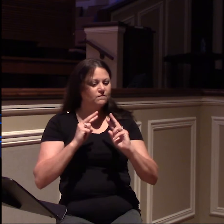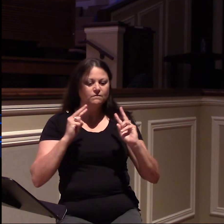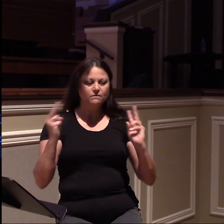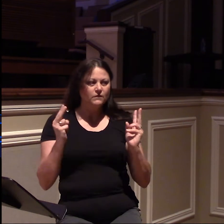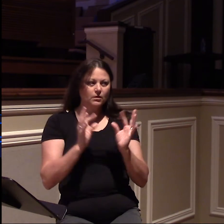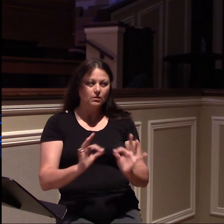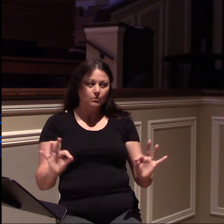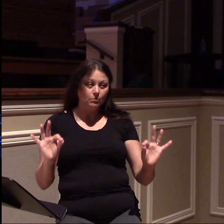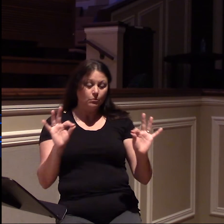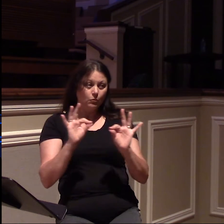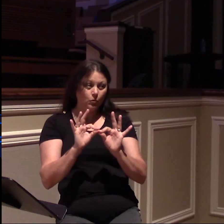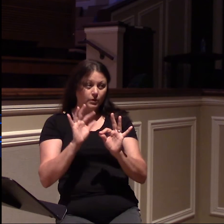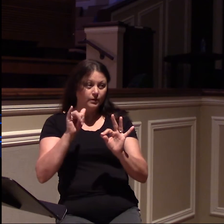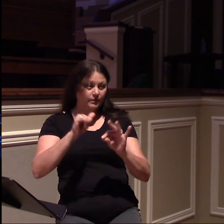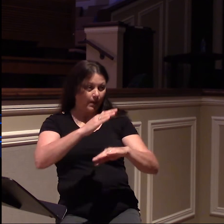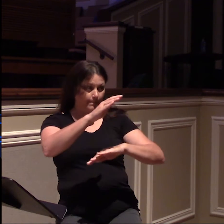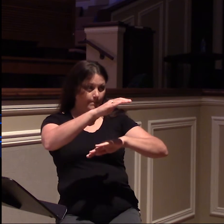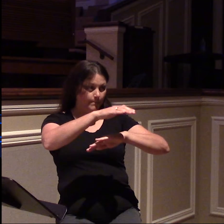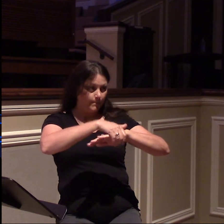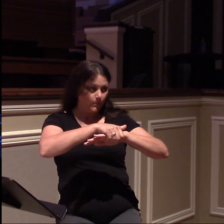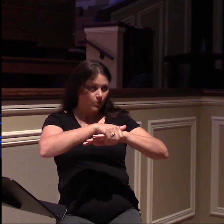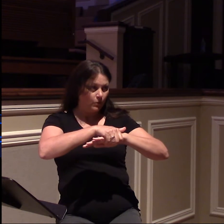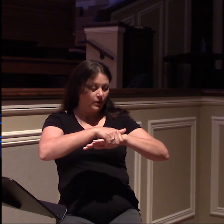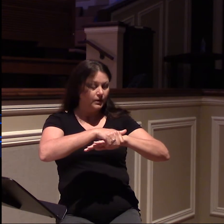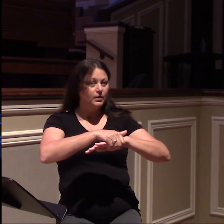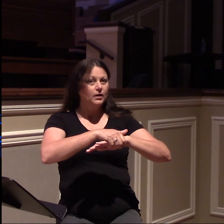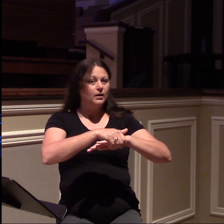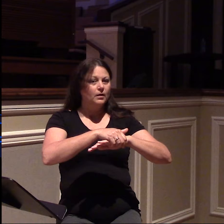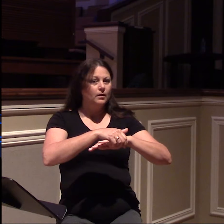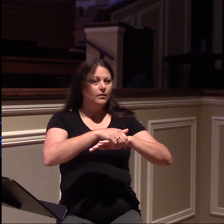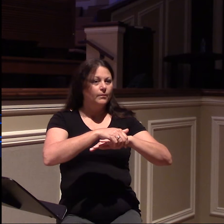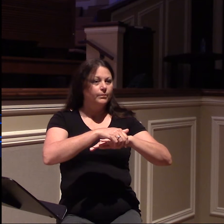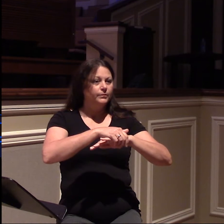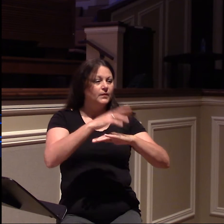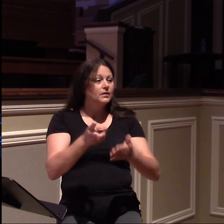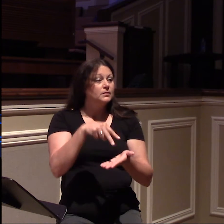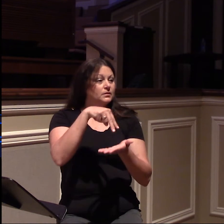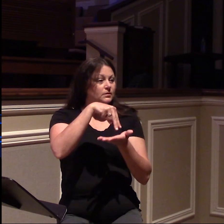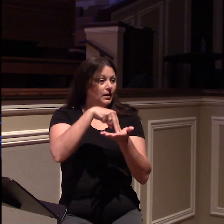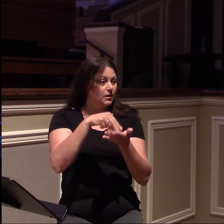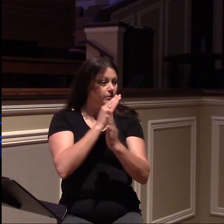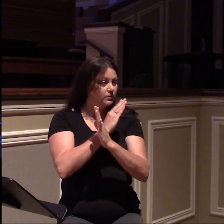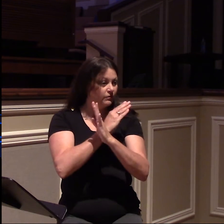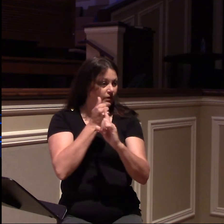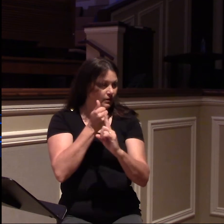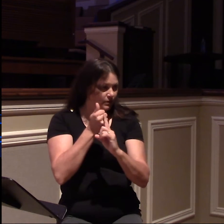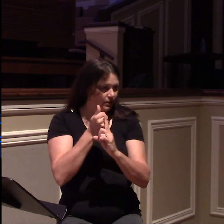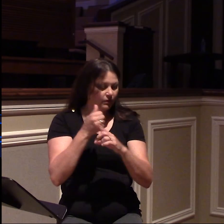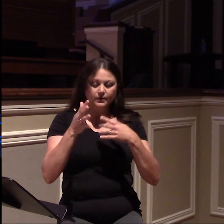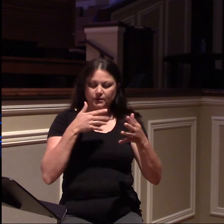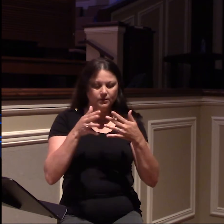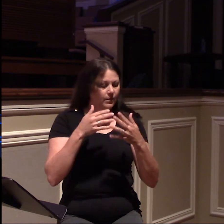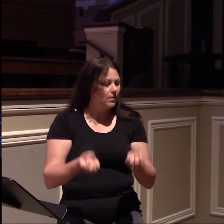that Britain make her stand. And so even though there would be a great cost, even though there would be many hard days